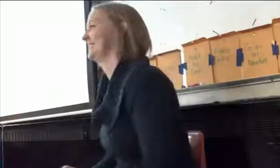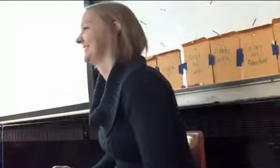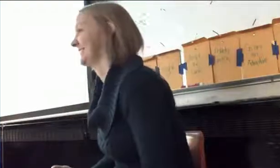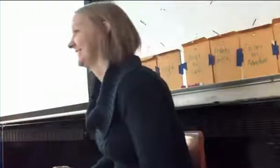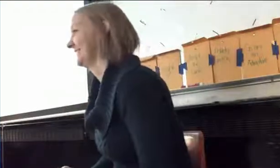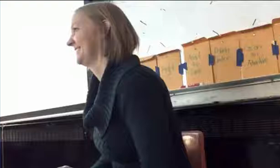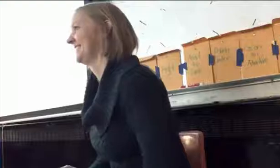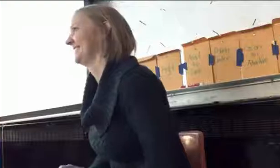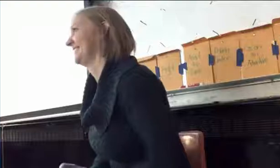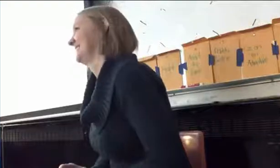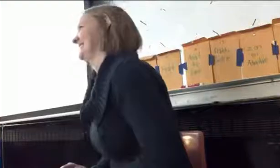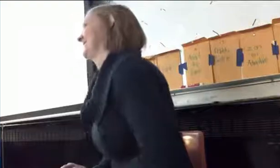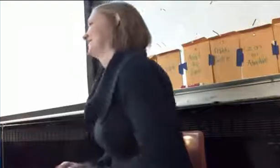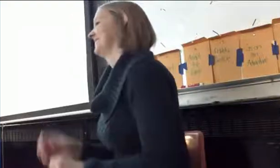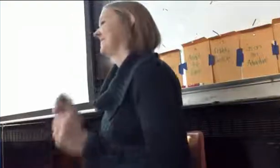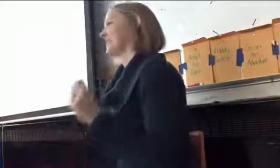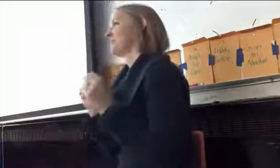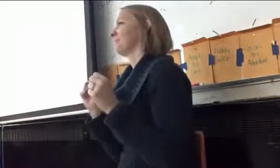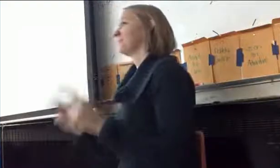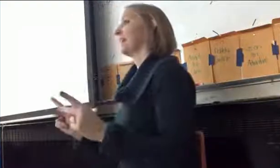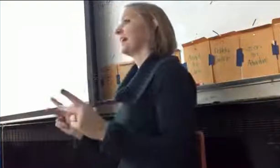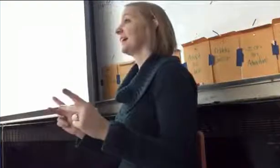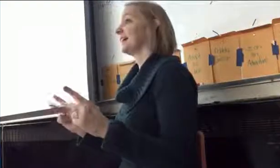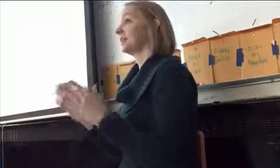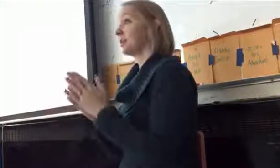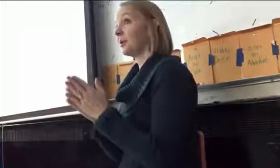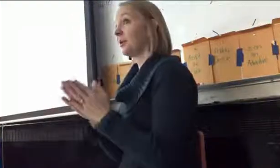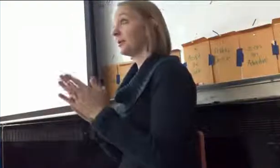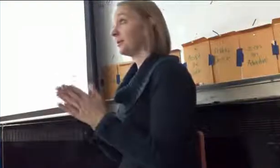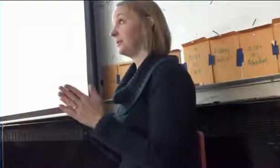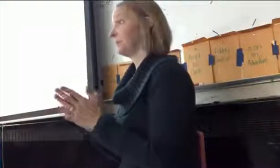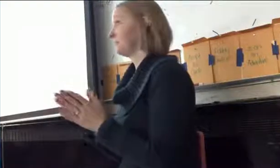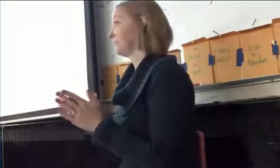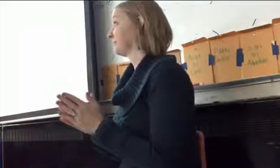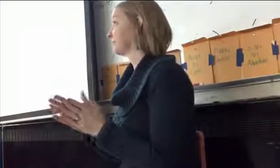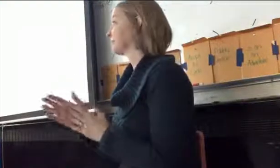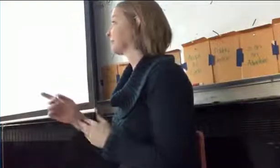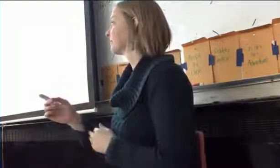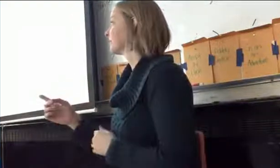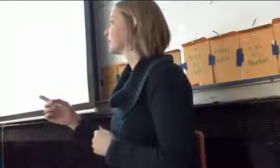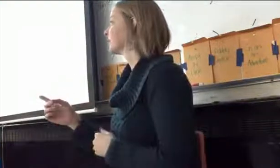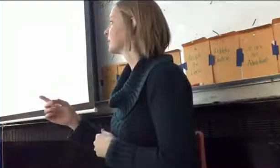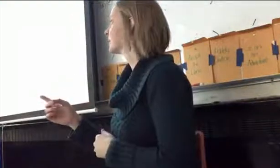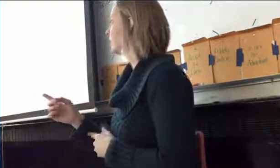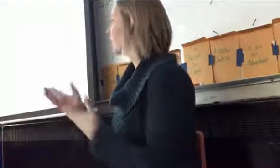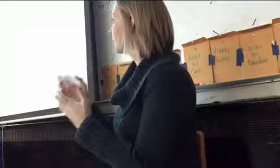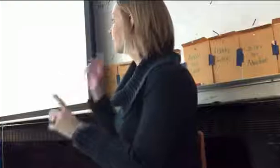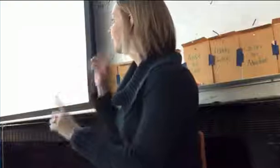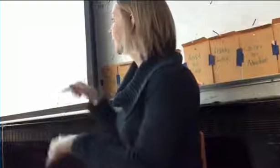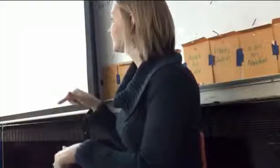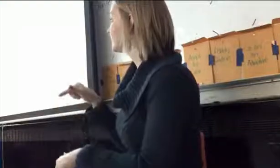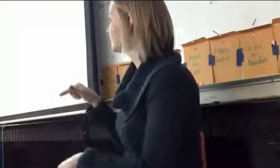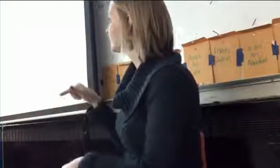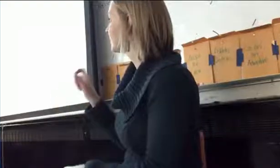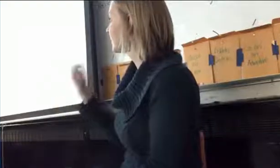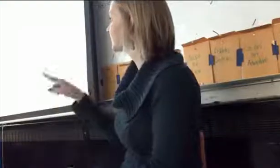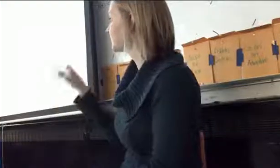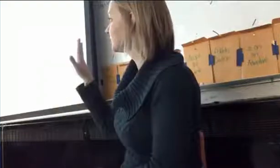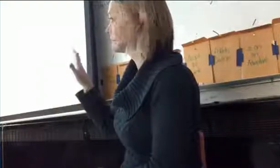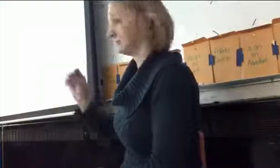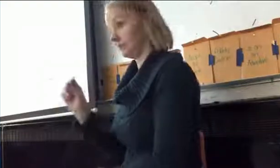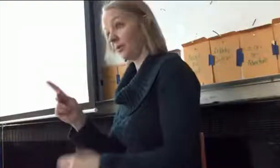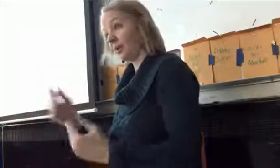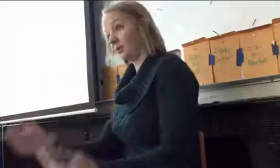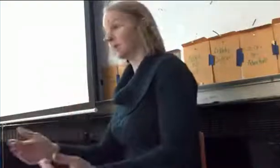Okay. Okay, coming back together. Yes? Oh, I was just gonna say one of the things.